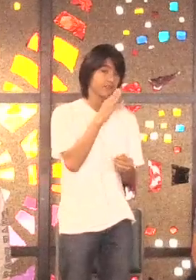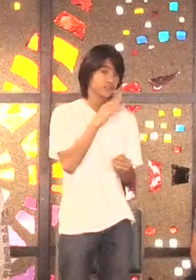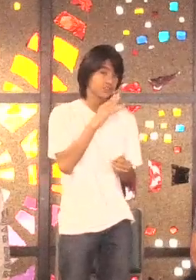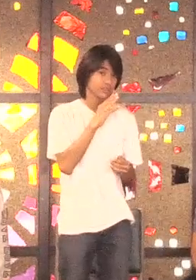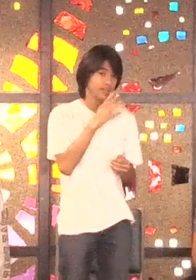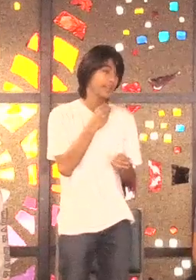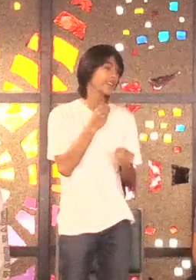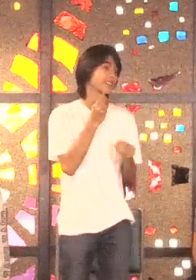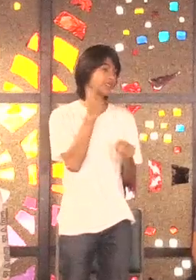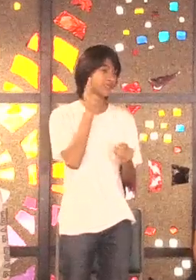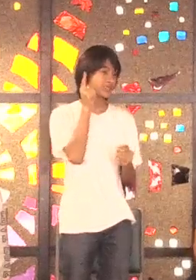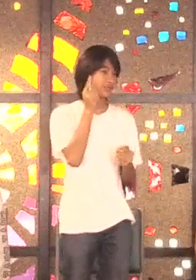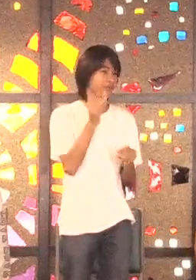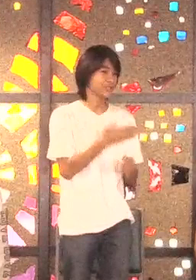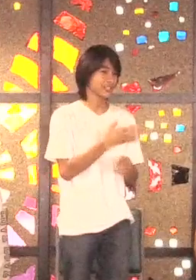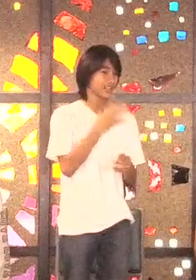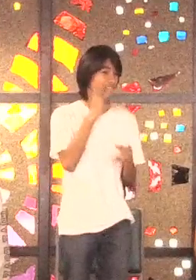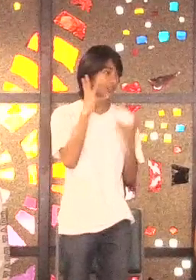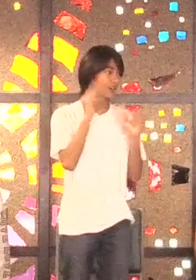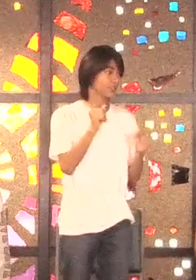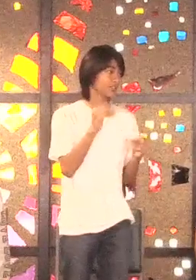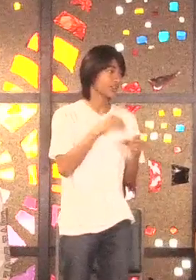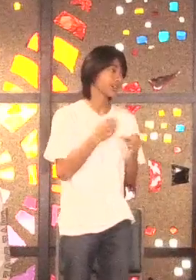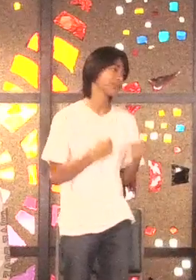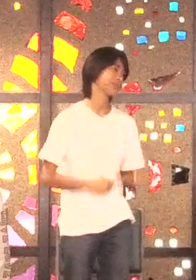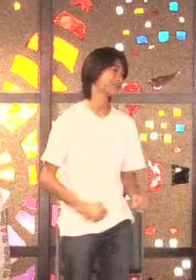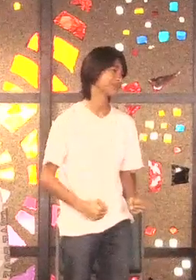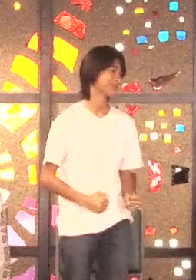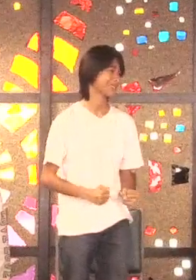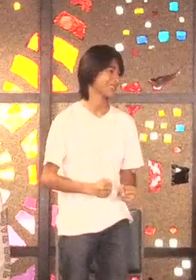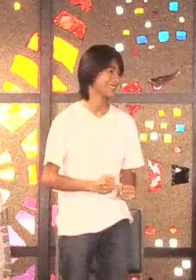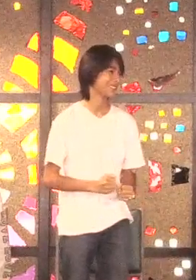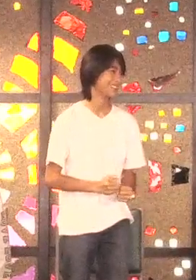automatically, and I can listen to my music out loud in the car.